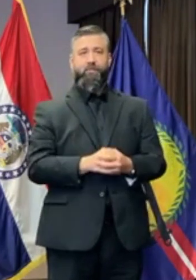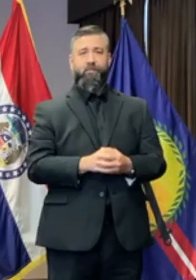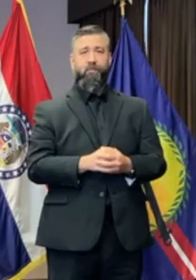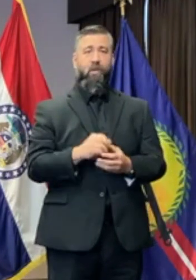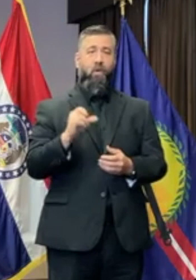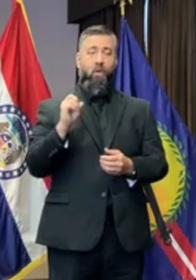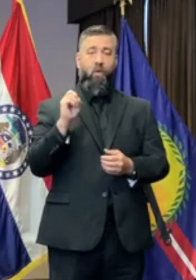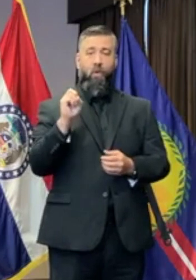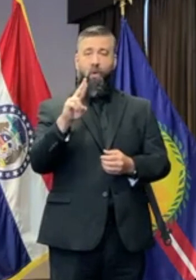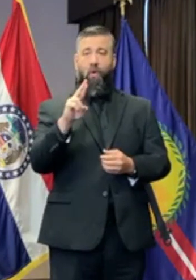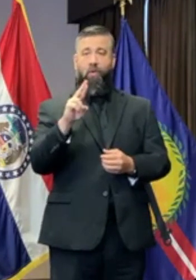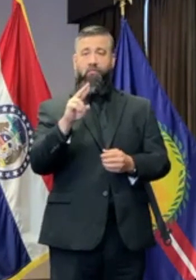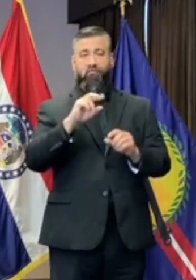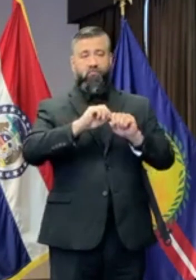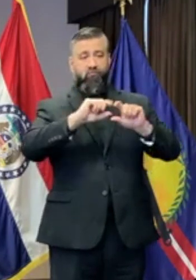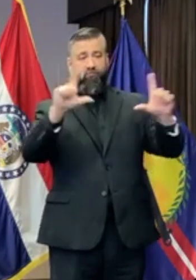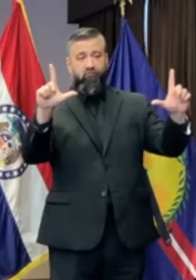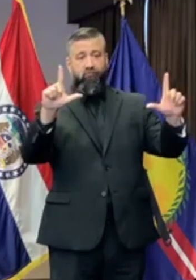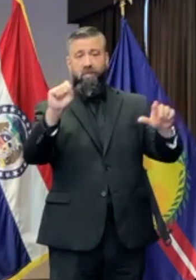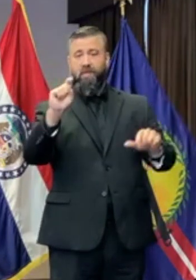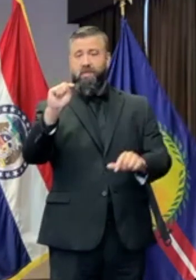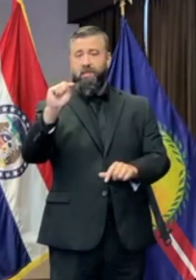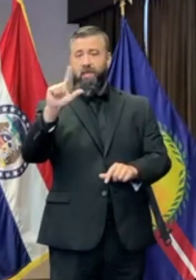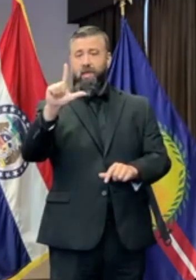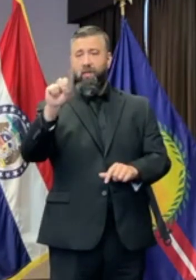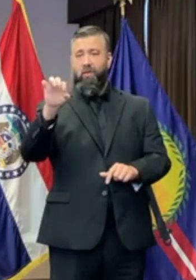314-612-5100 or visit